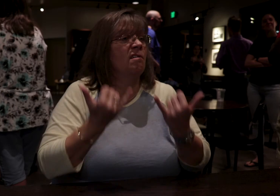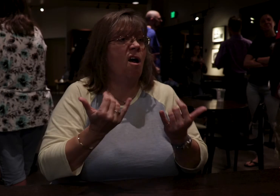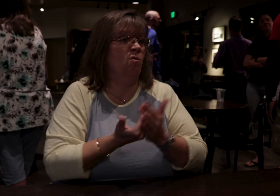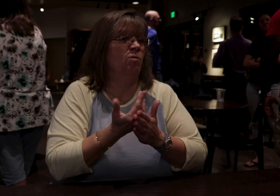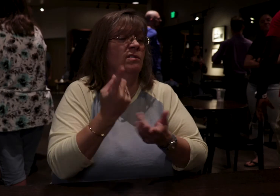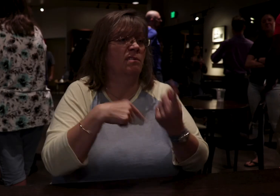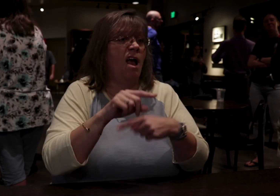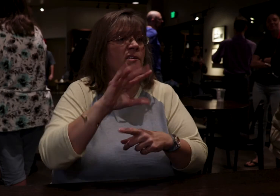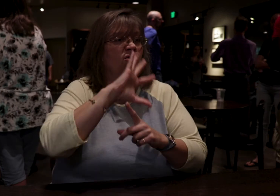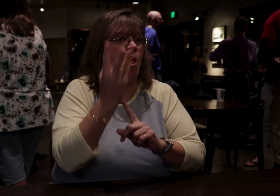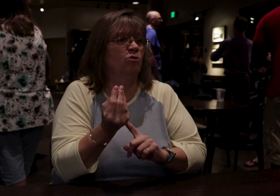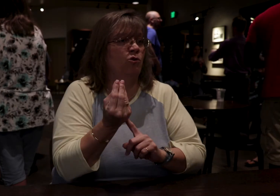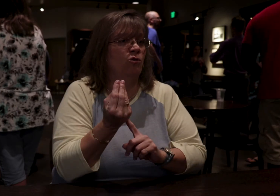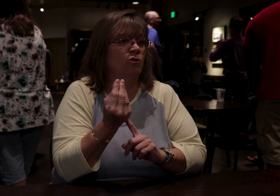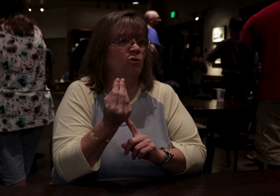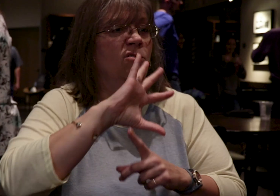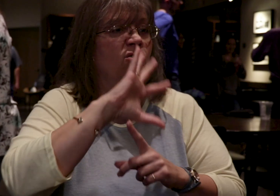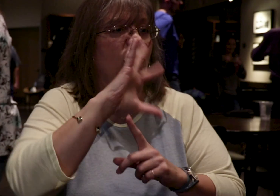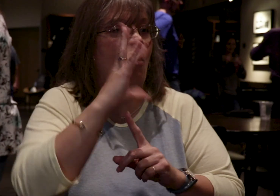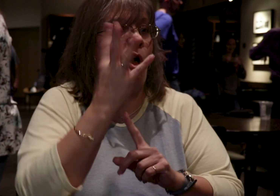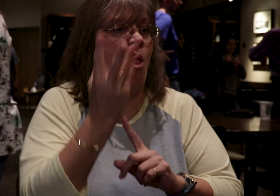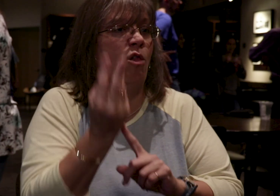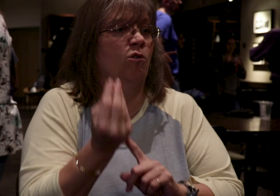But now there's a new sign, culture.